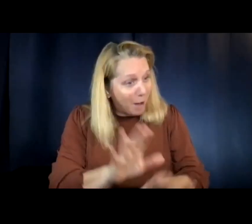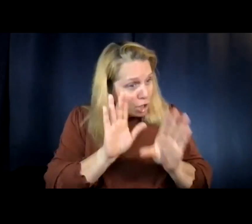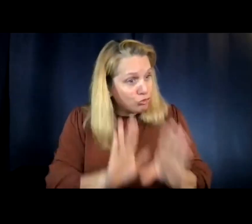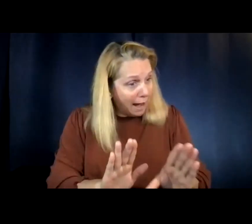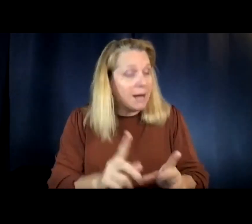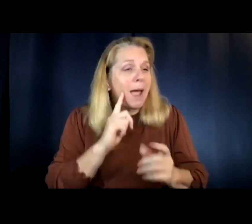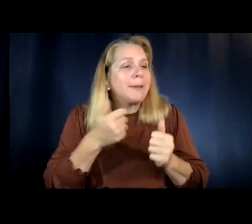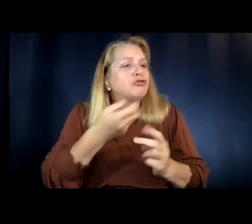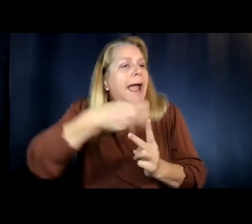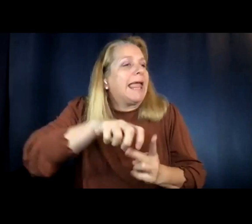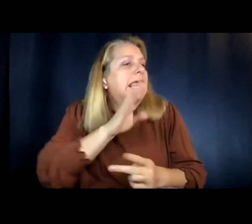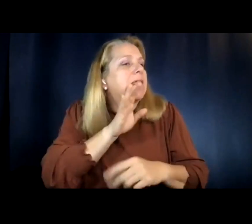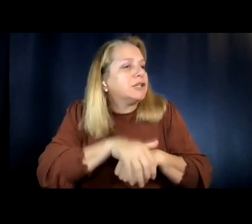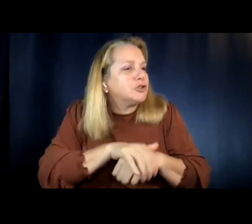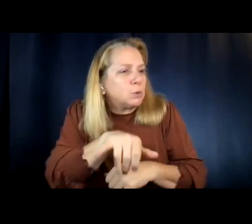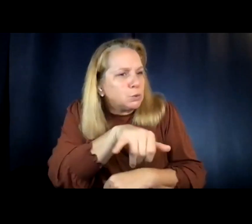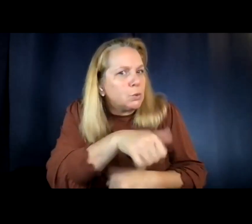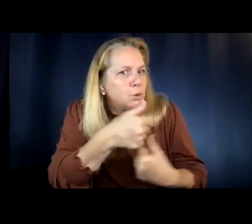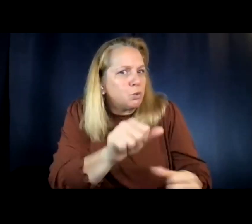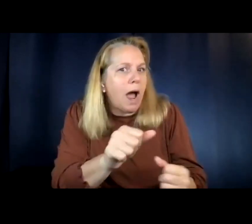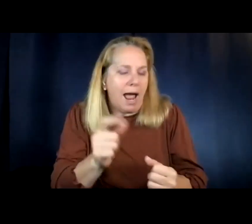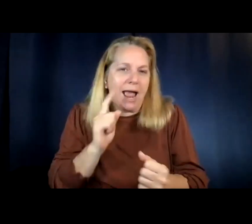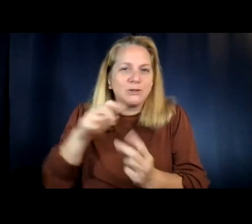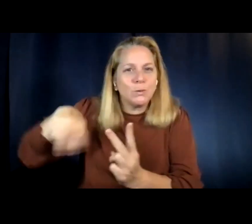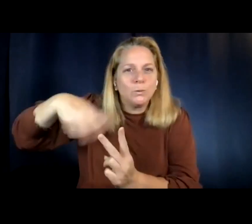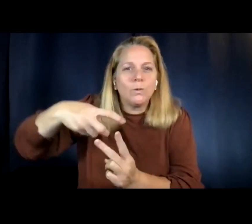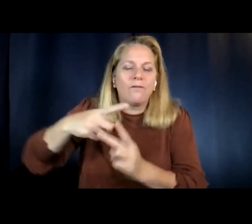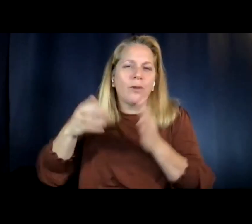in English too? So they're